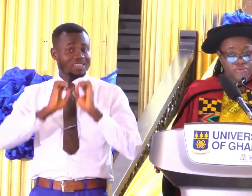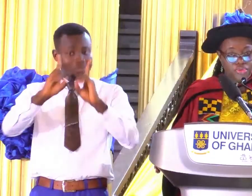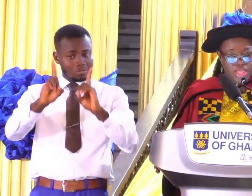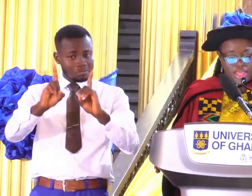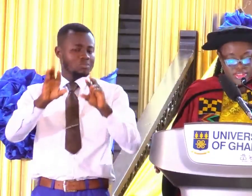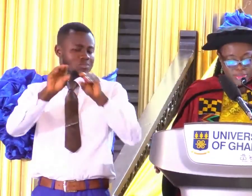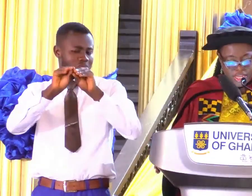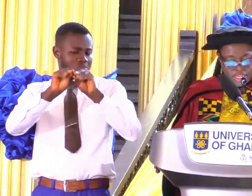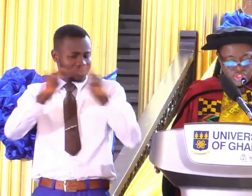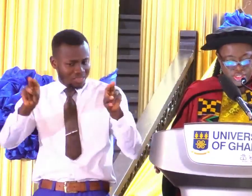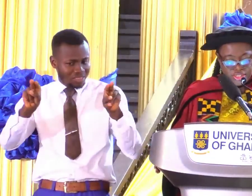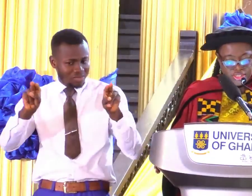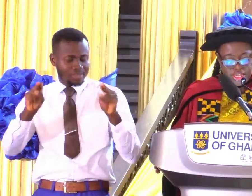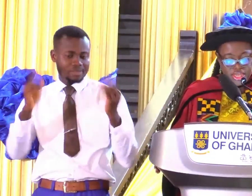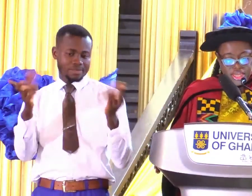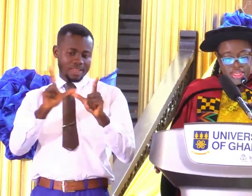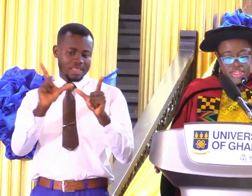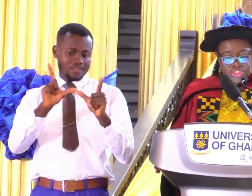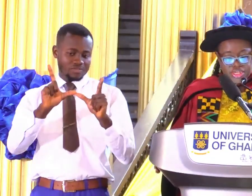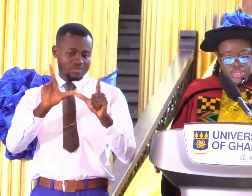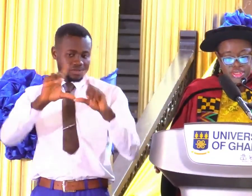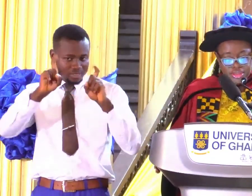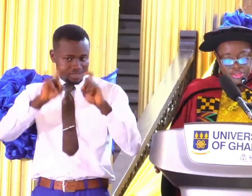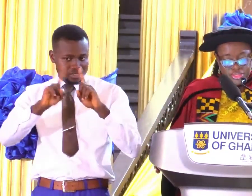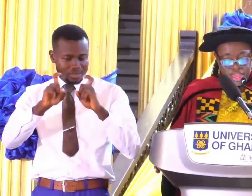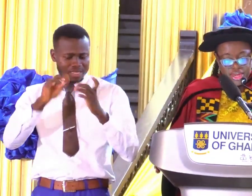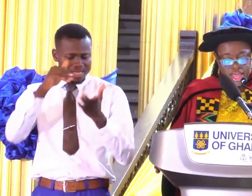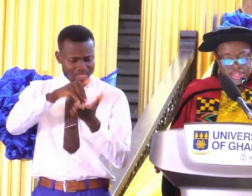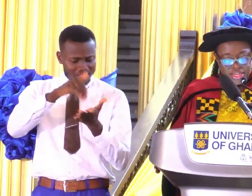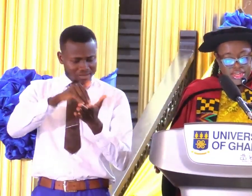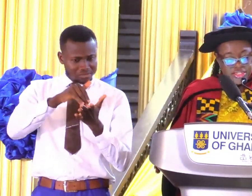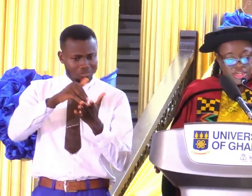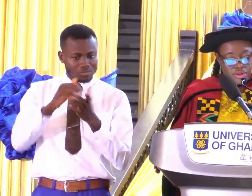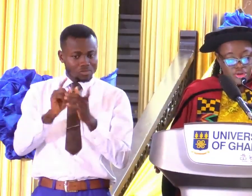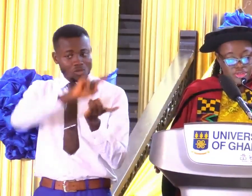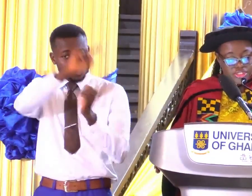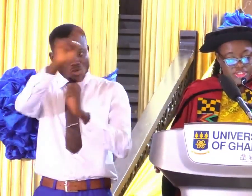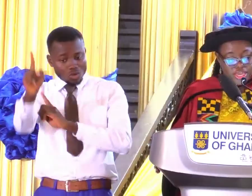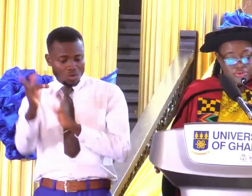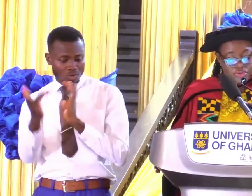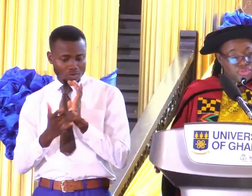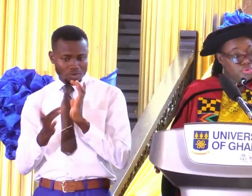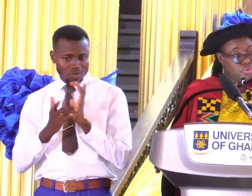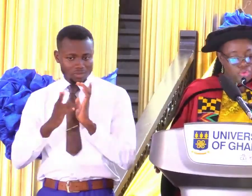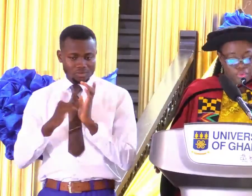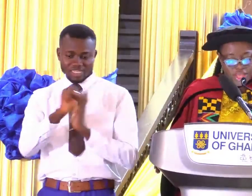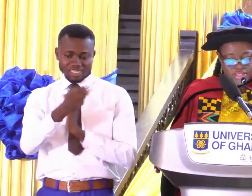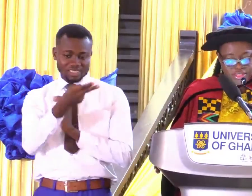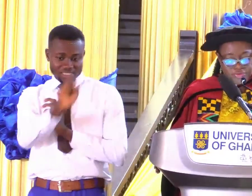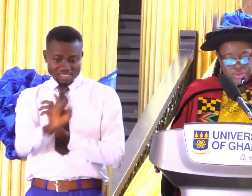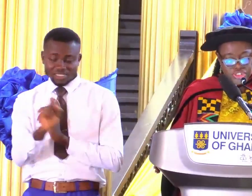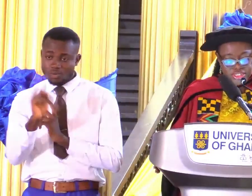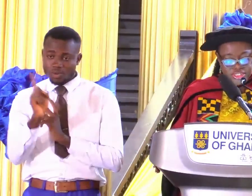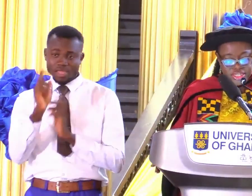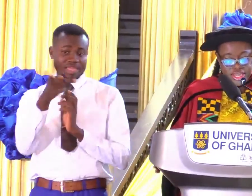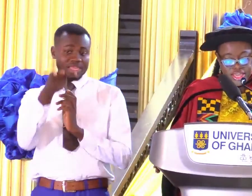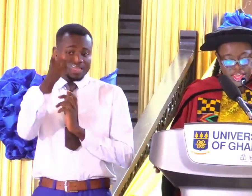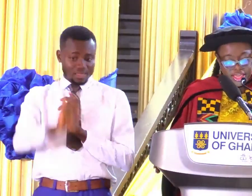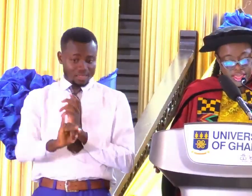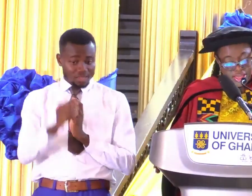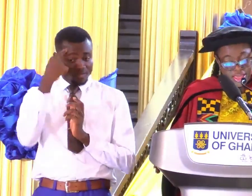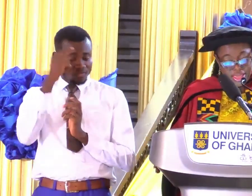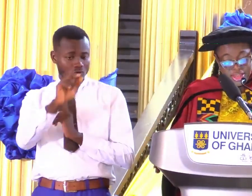Level examinations. She then attended Technology Secondary School, Kumasi, for